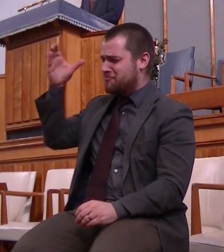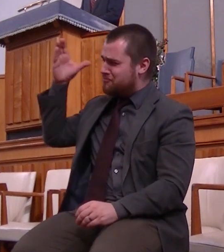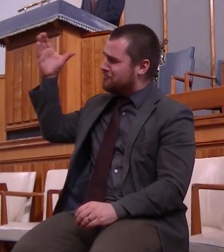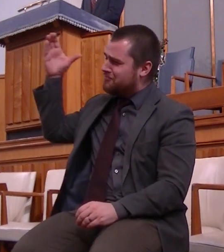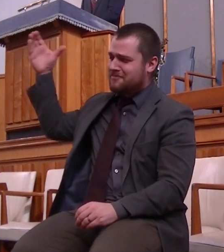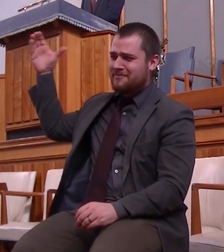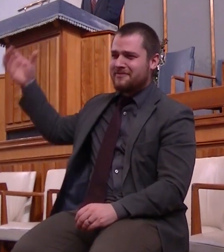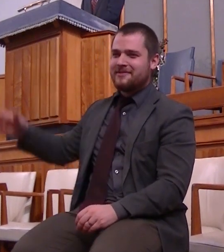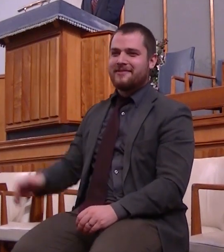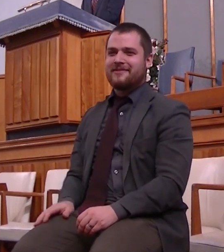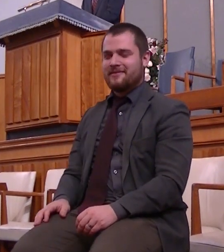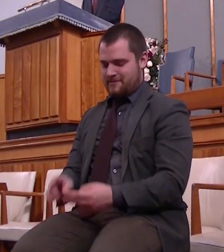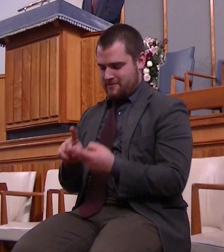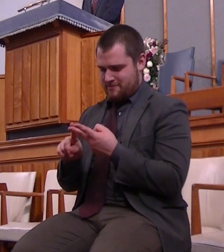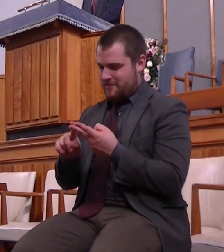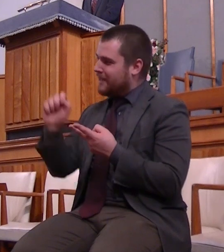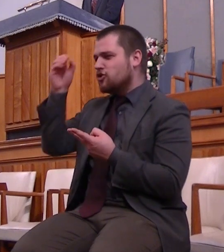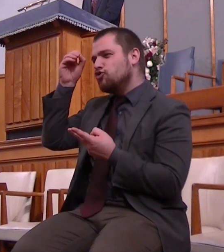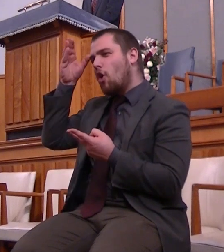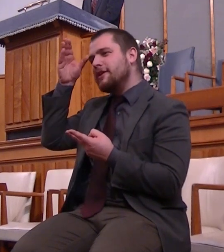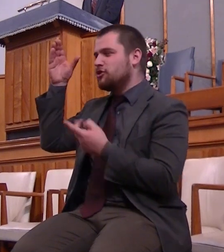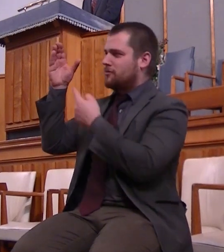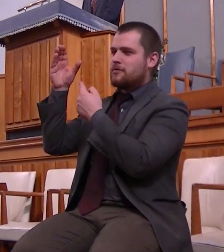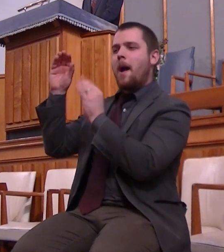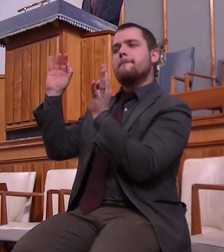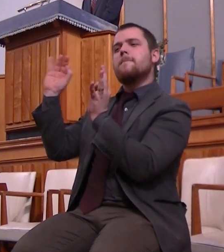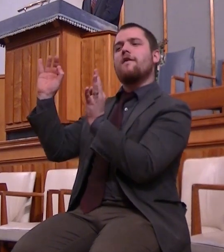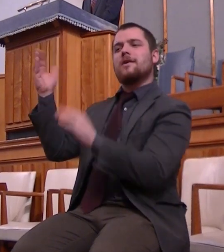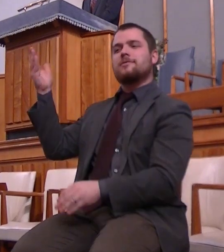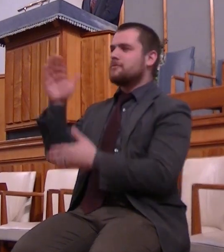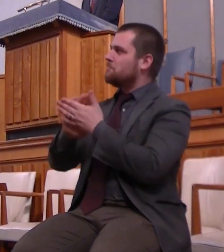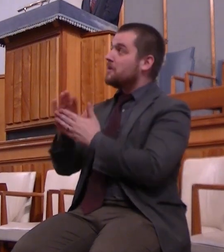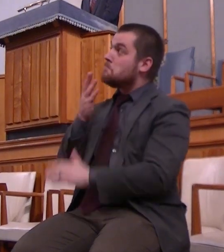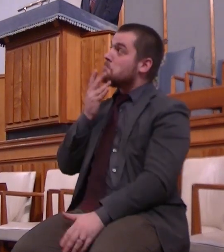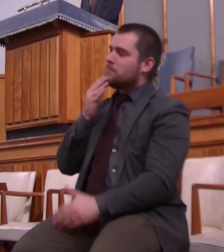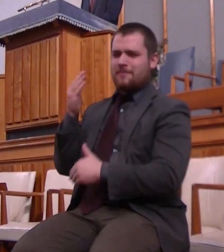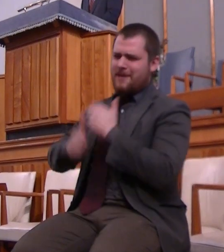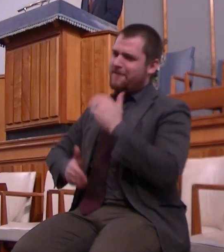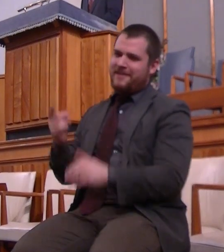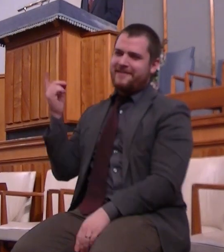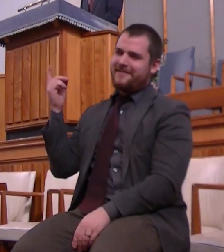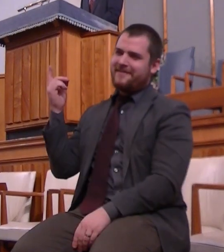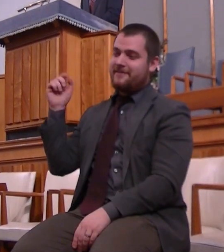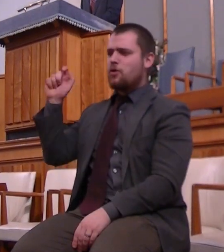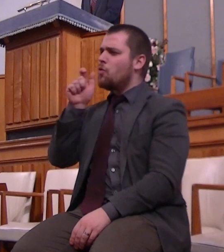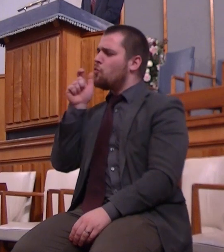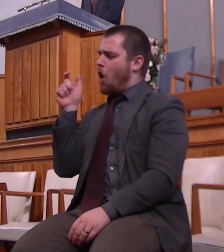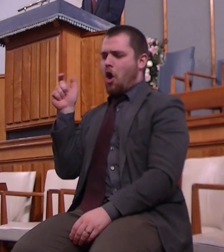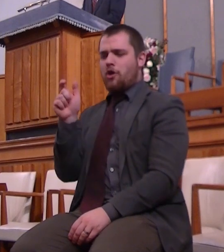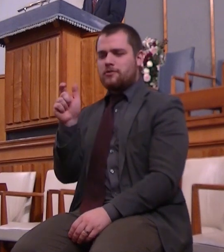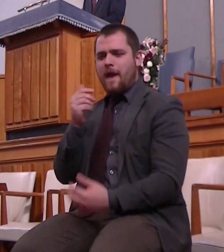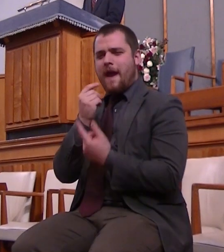would not be God, who is perfect. He makes no mistakes. Every utterance, every piece